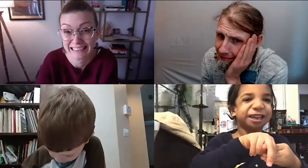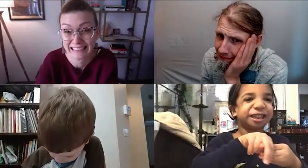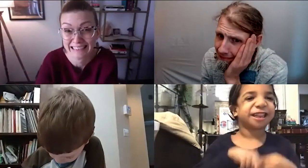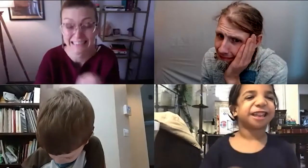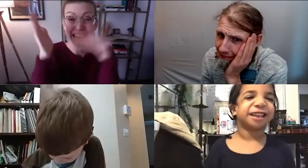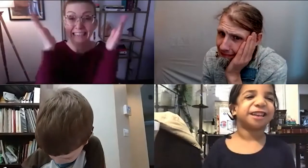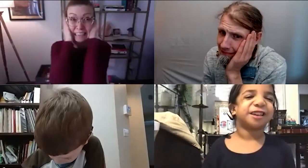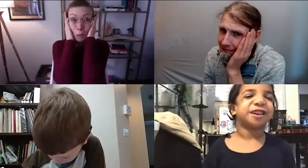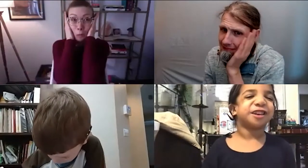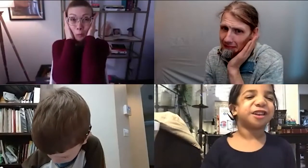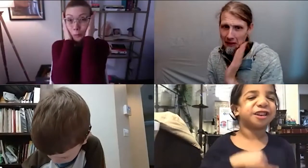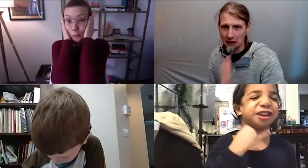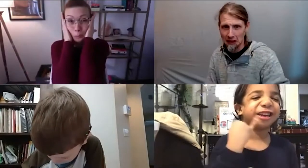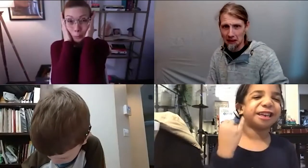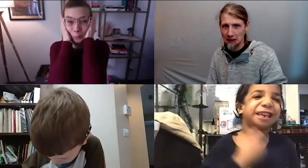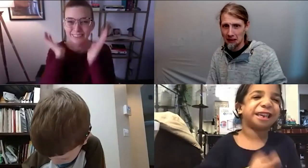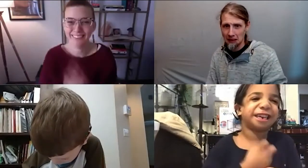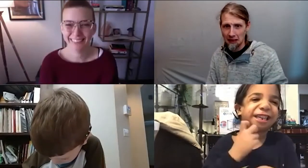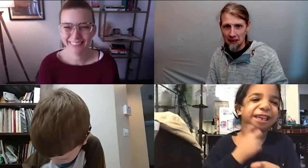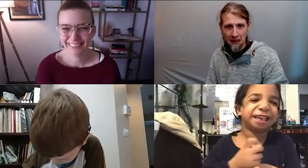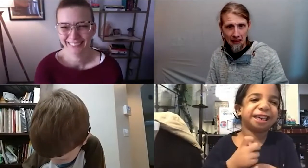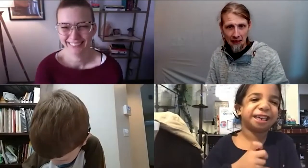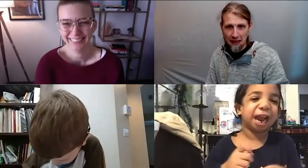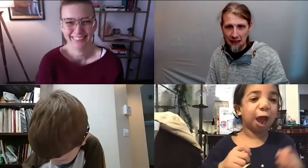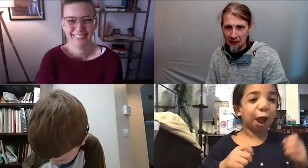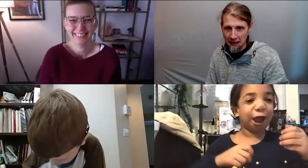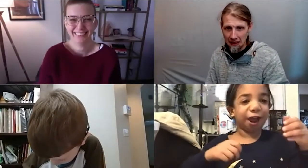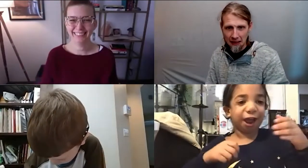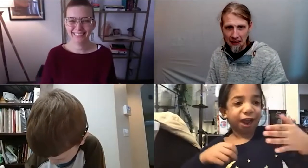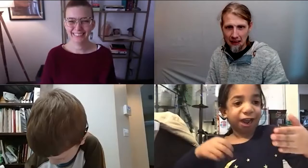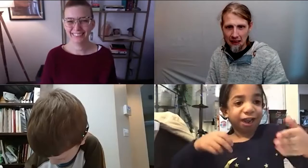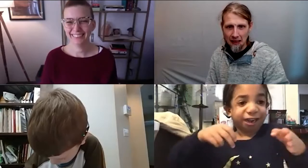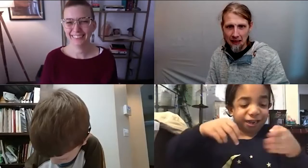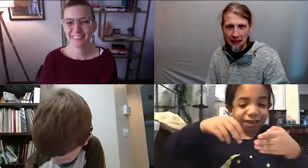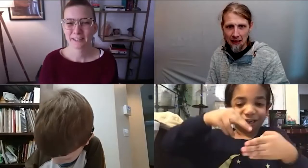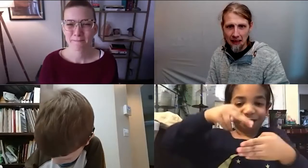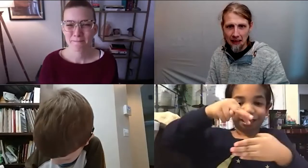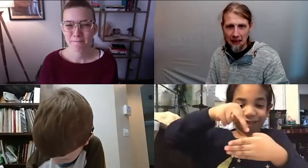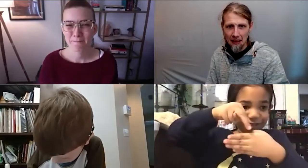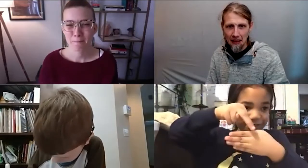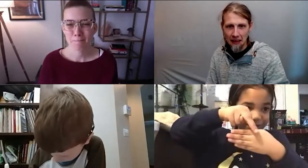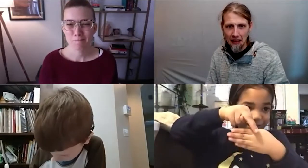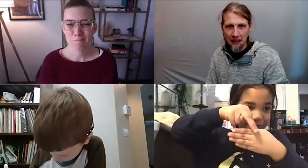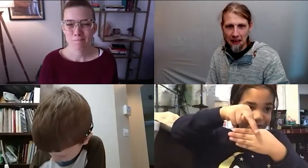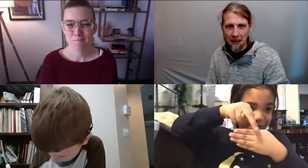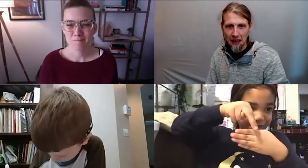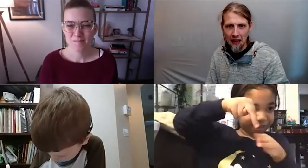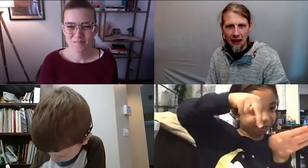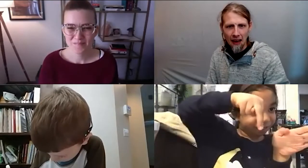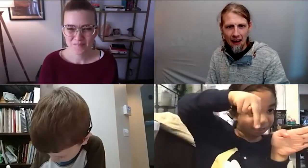Oh no! I'm just teasing. But wait, look, do it like